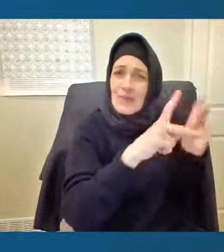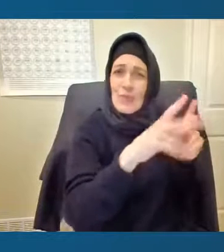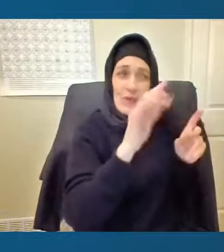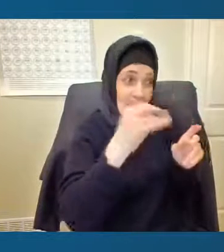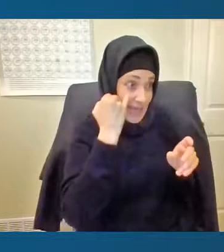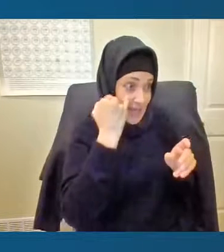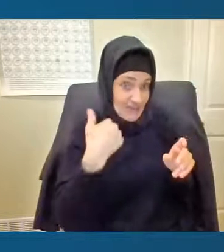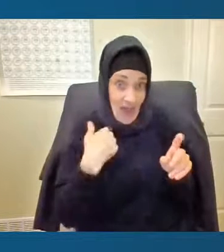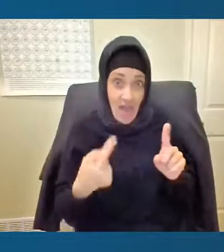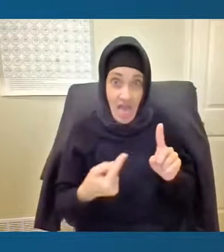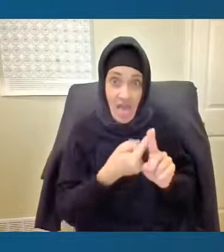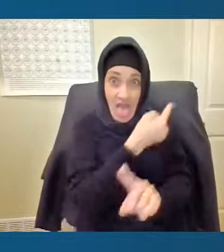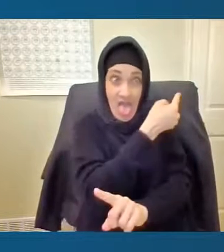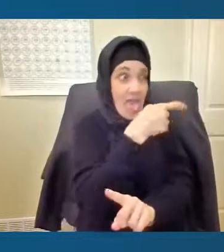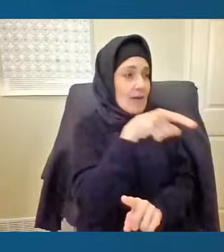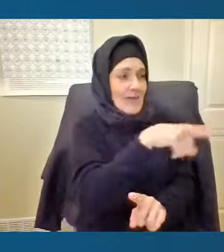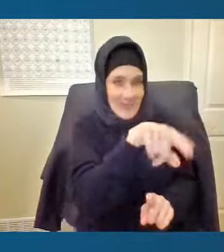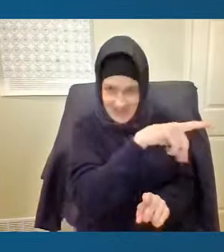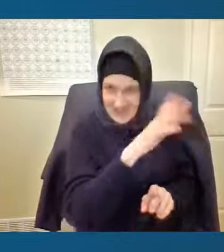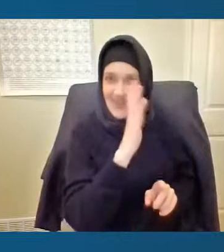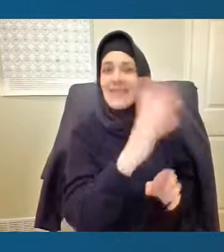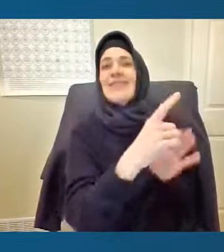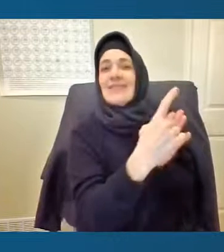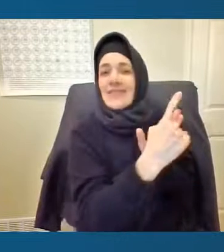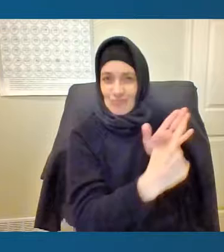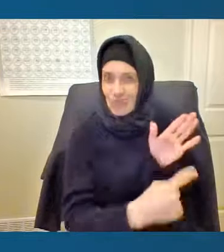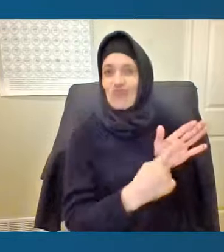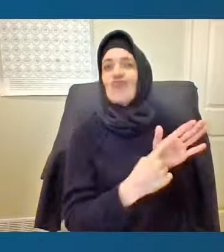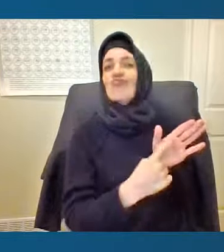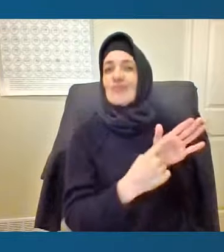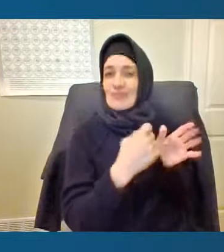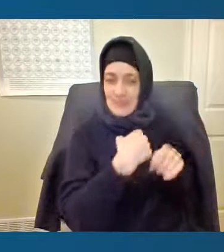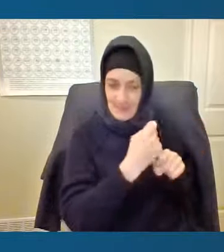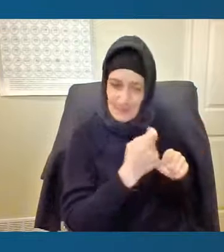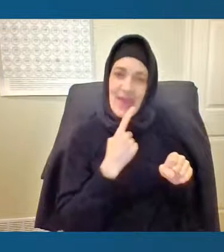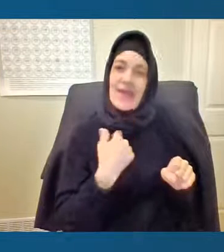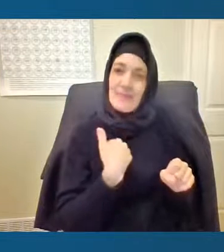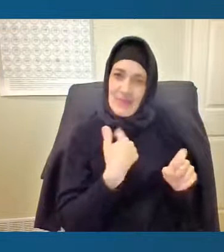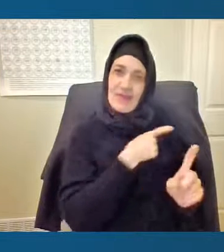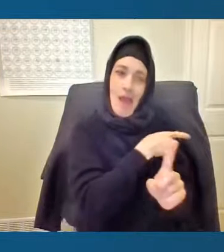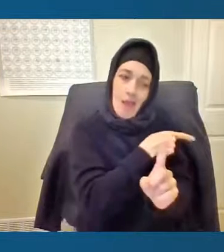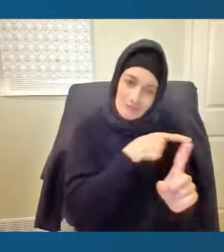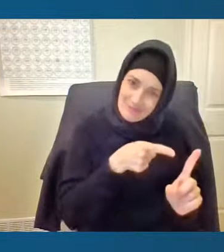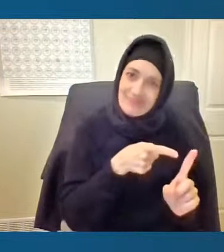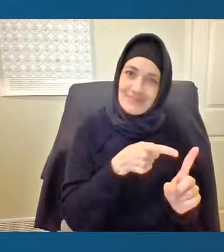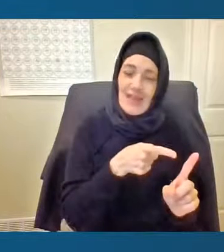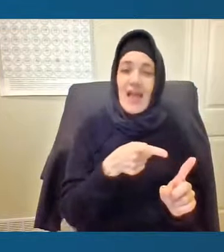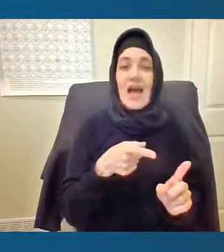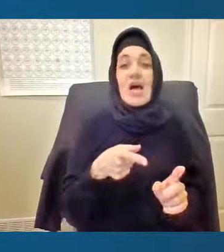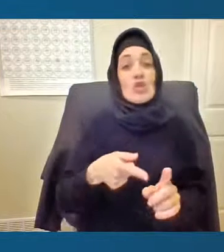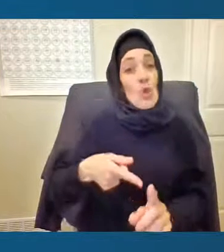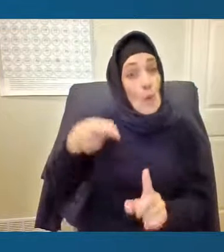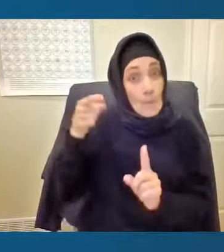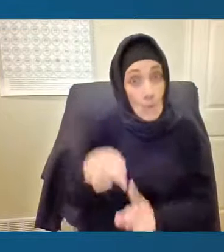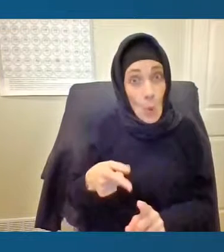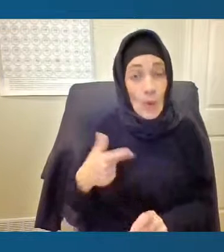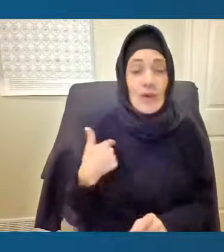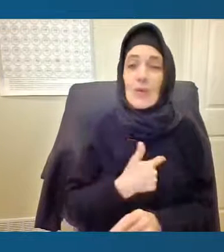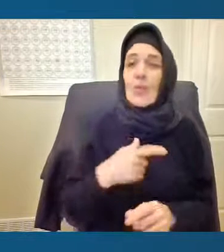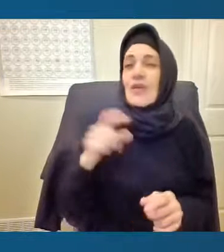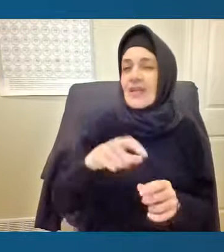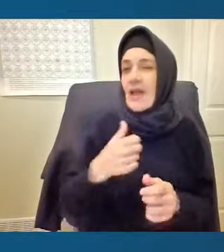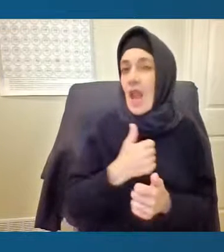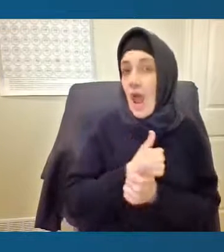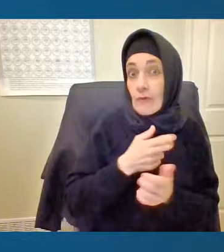So I guess what I'm just trying to highlight is we need to love the truth more than we love ourselves. And when you hear